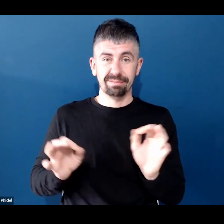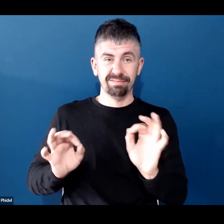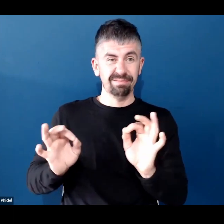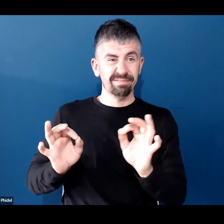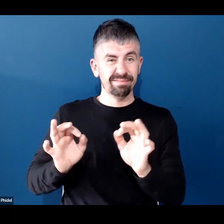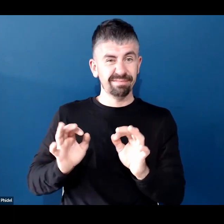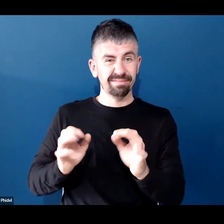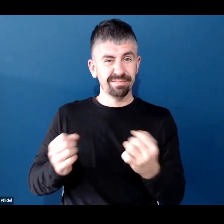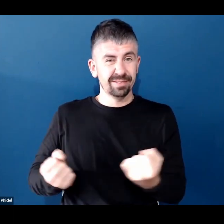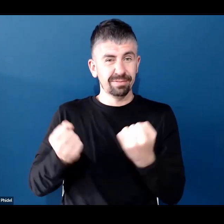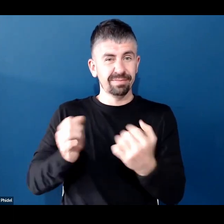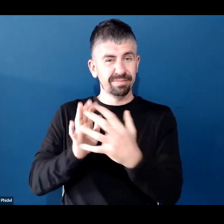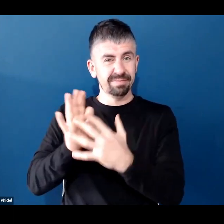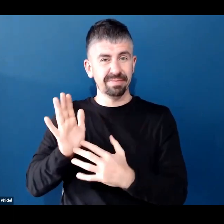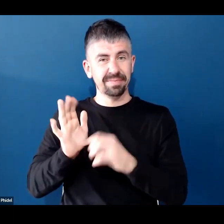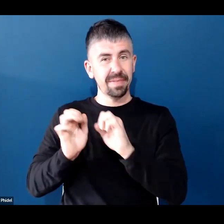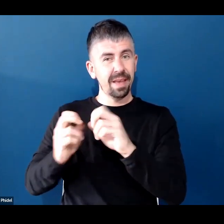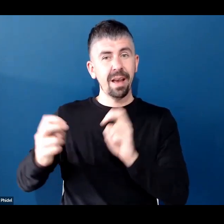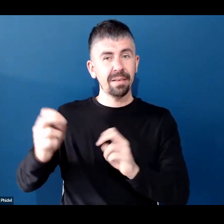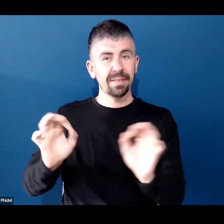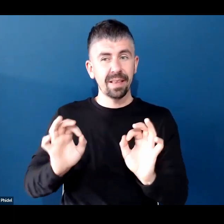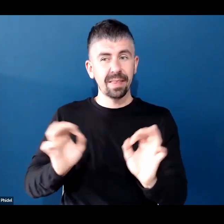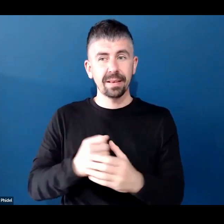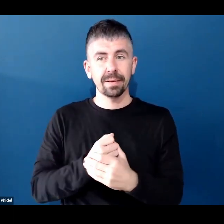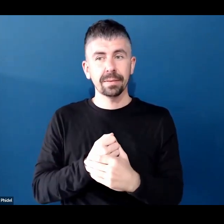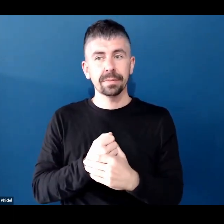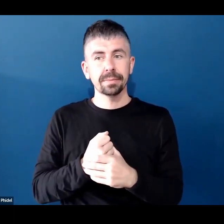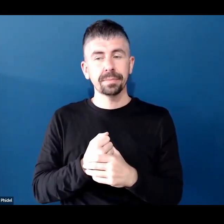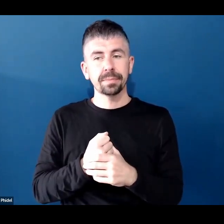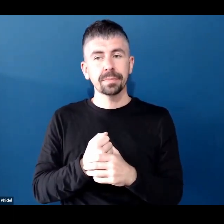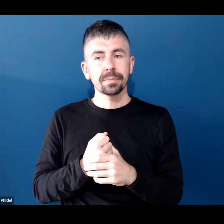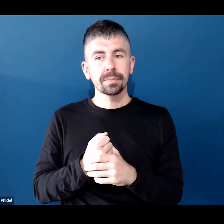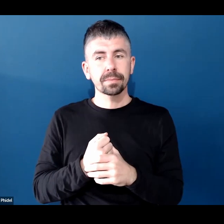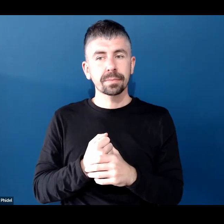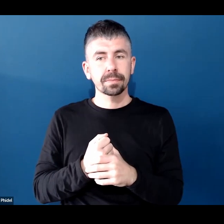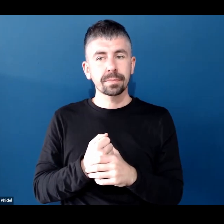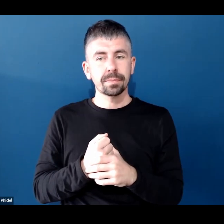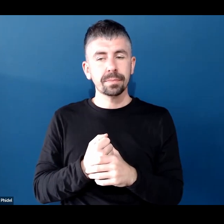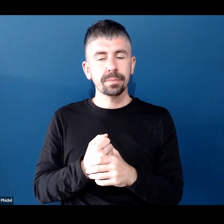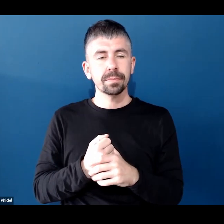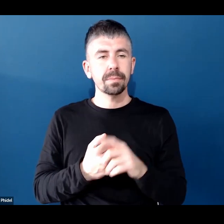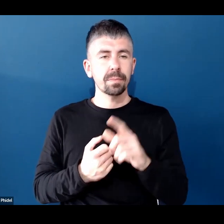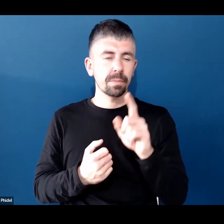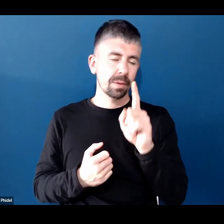protecting, the casino. It's like you're just